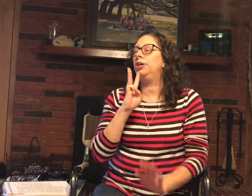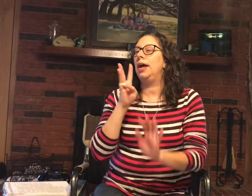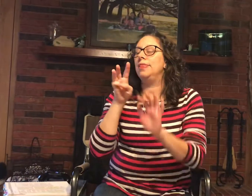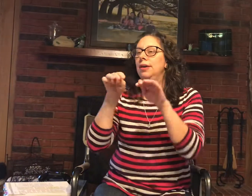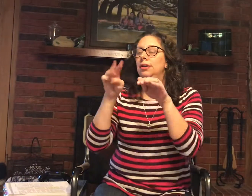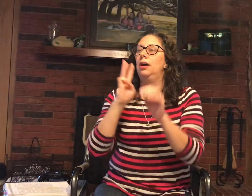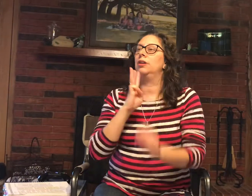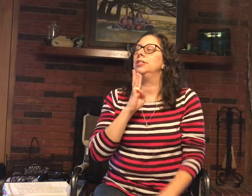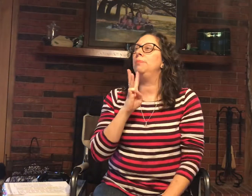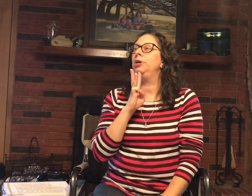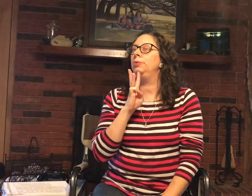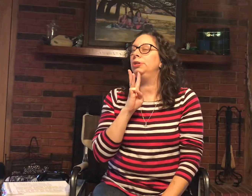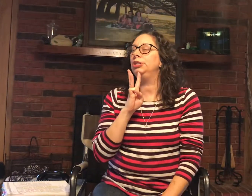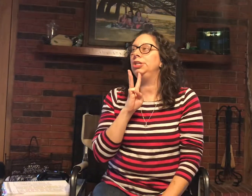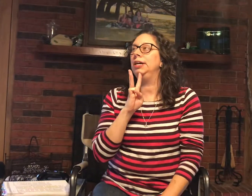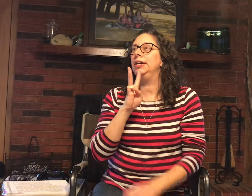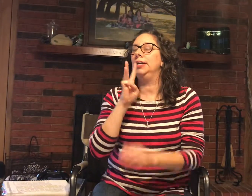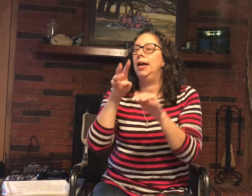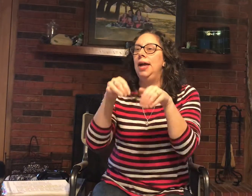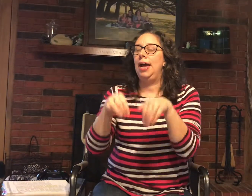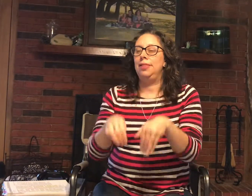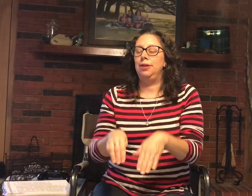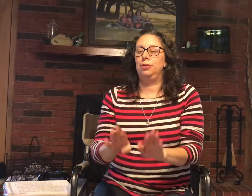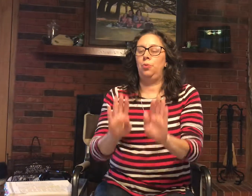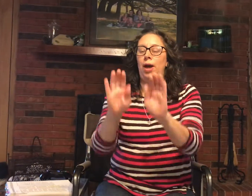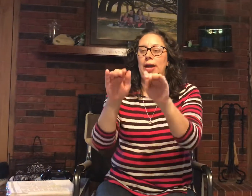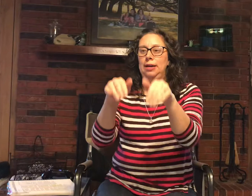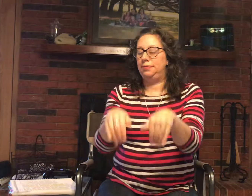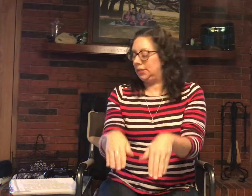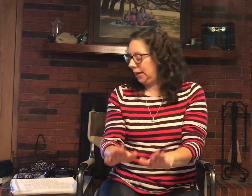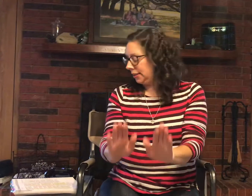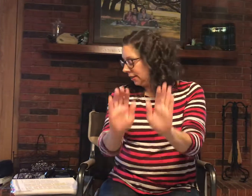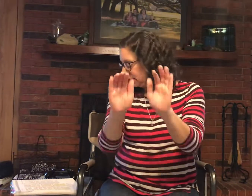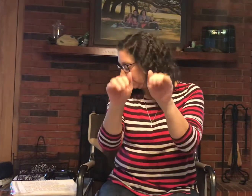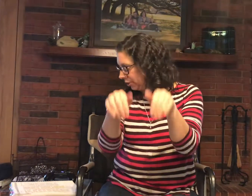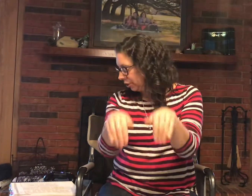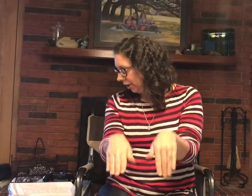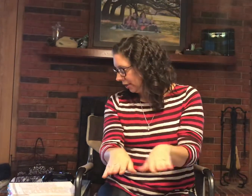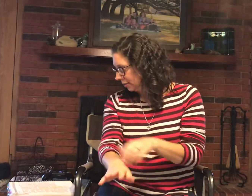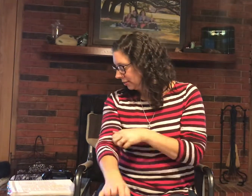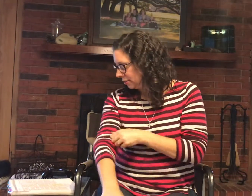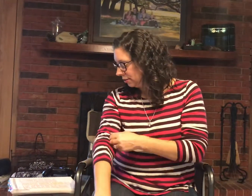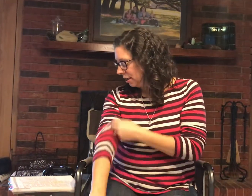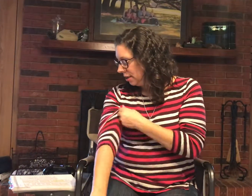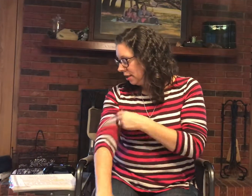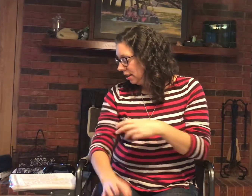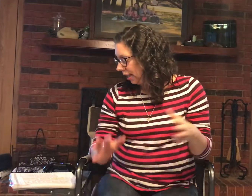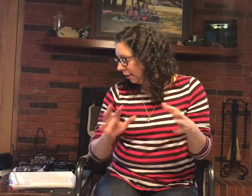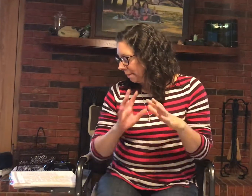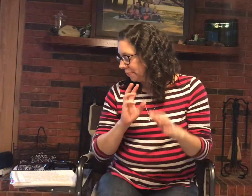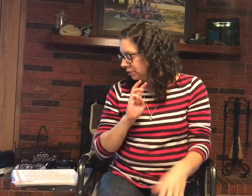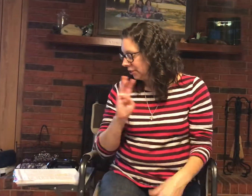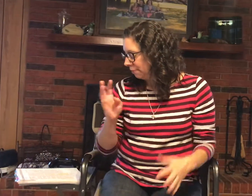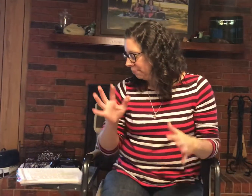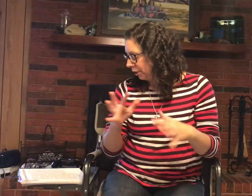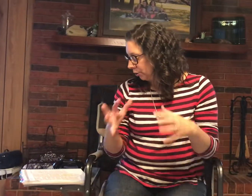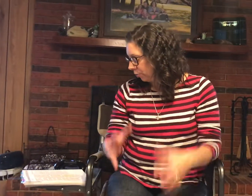and then our W on your chin, and then waves like this with your hands. Just think bigger water,